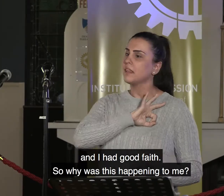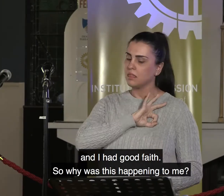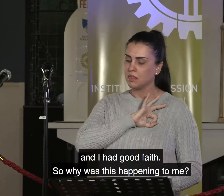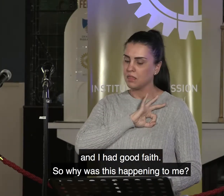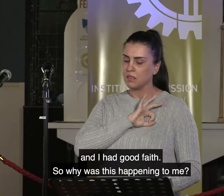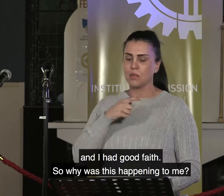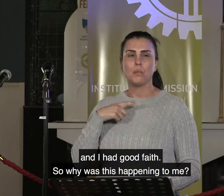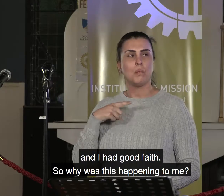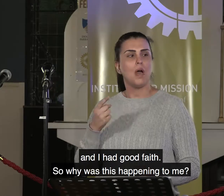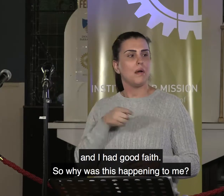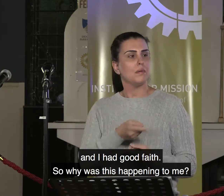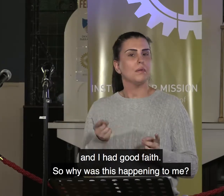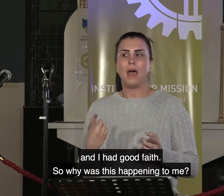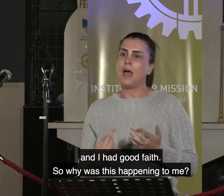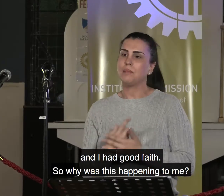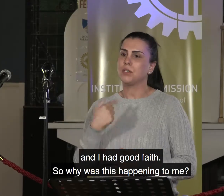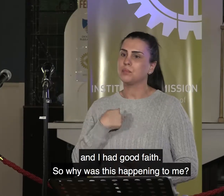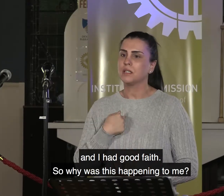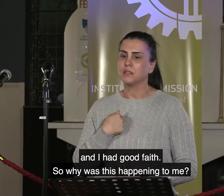good faith. So why was this happening to me?